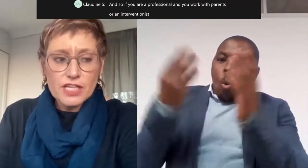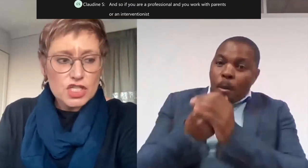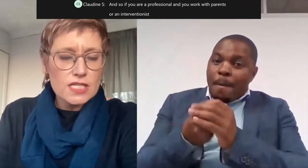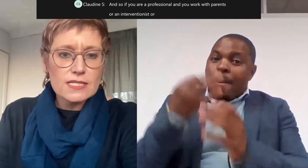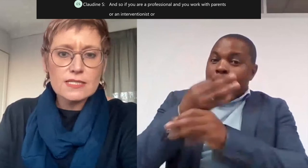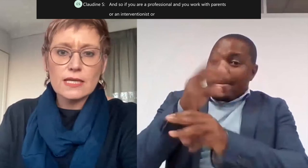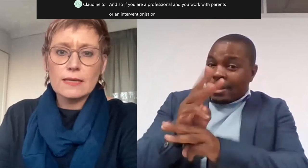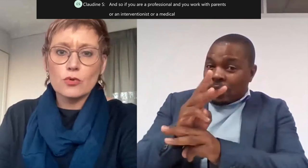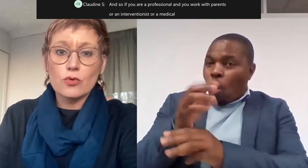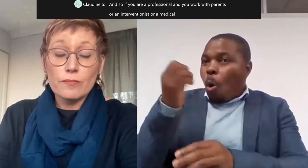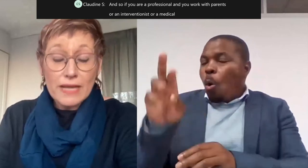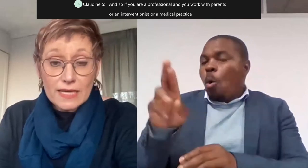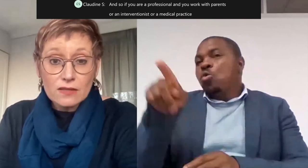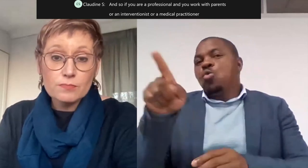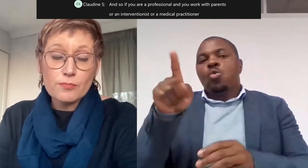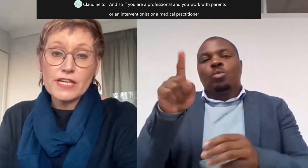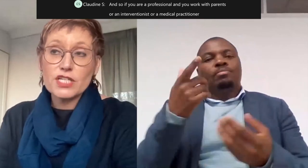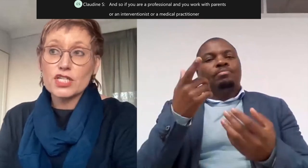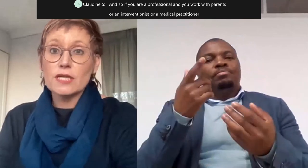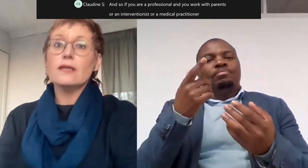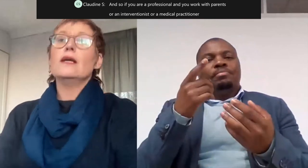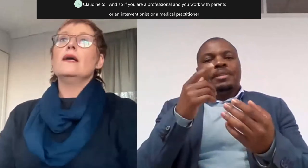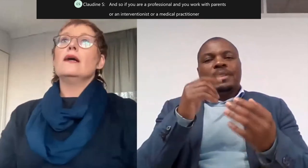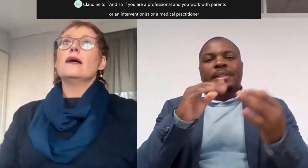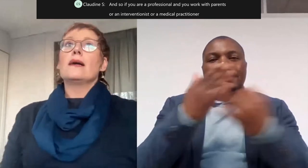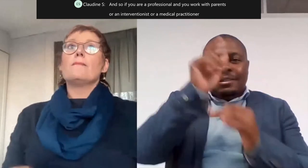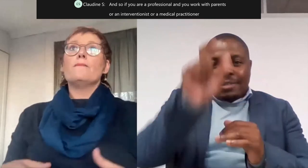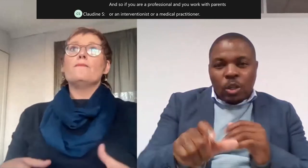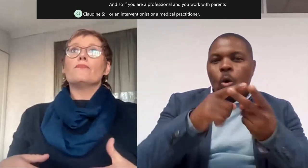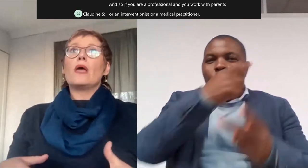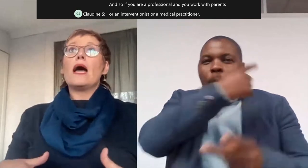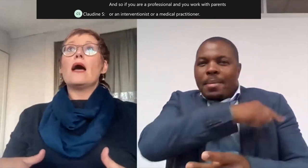an interventionist or a medical practitioner,